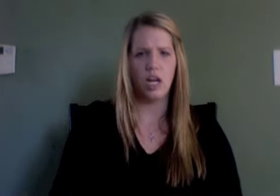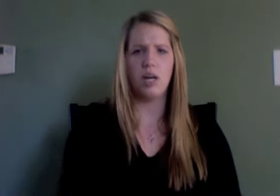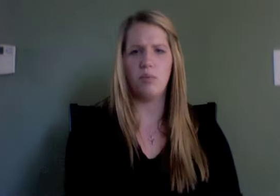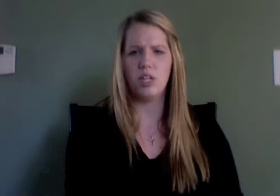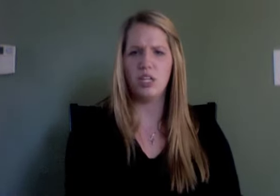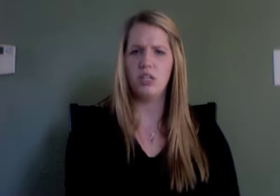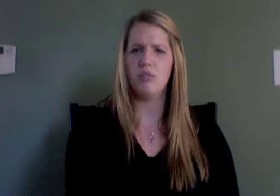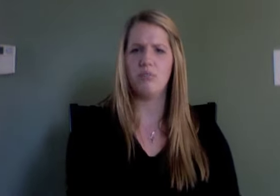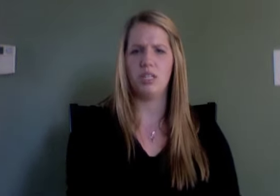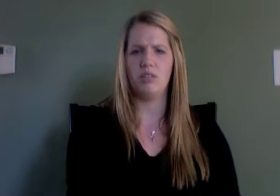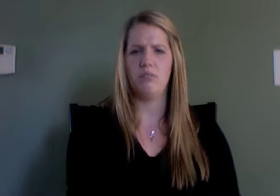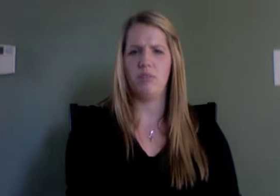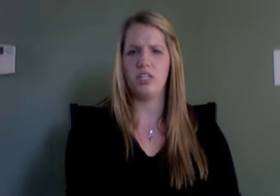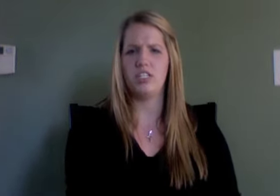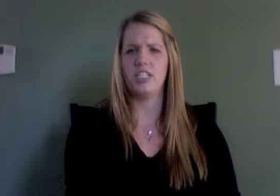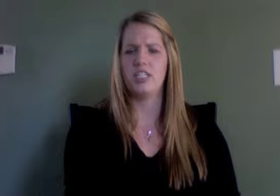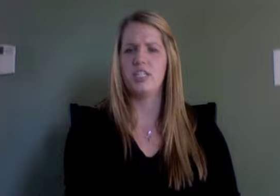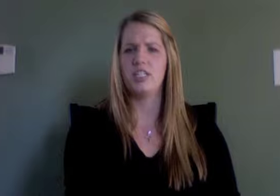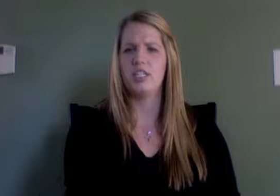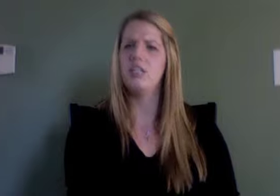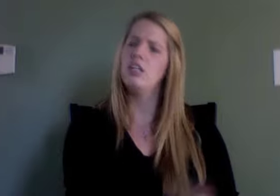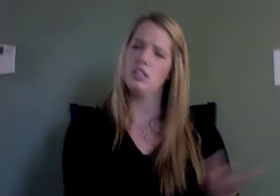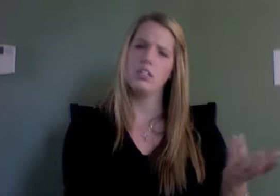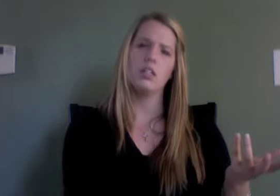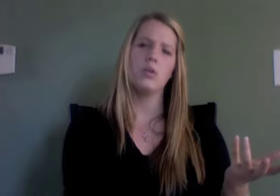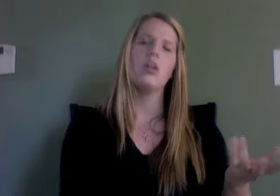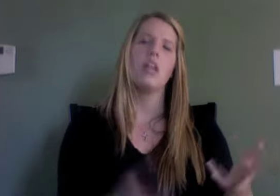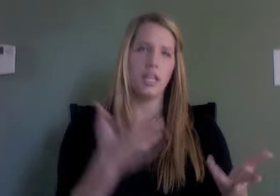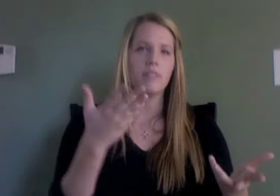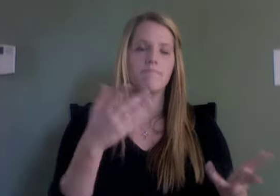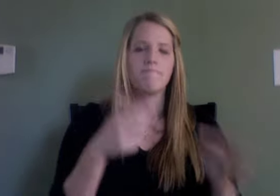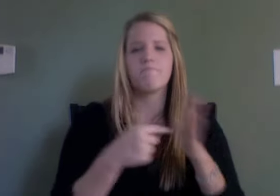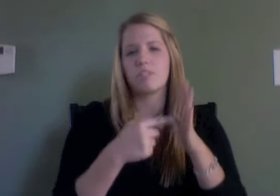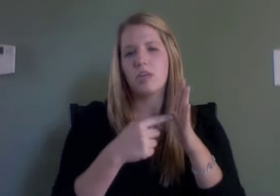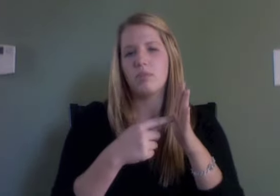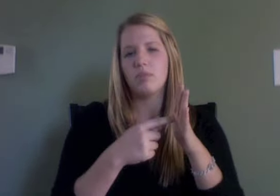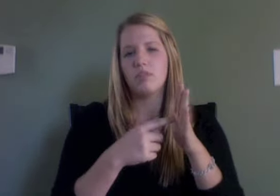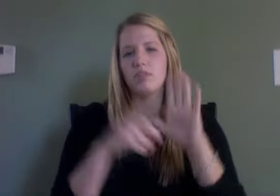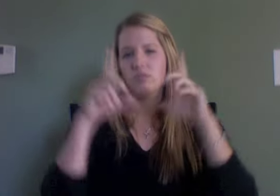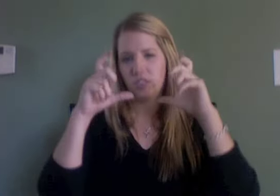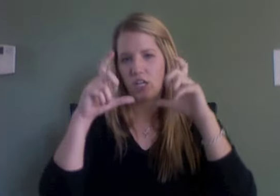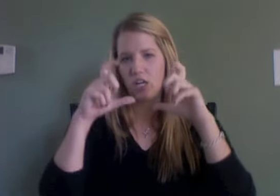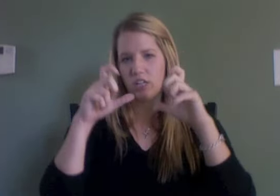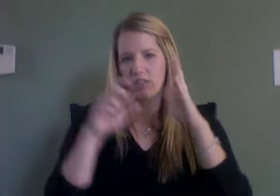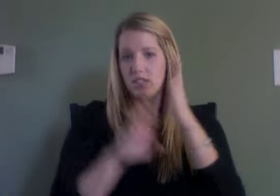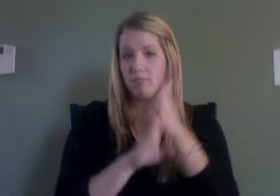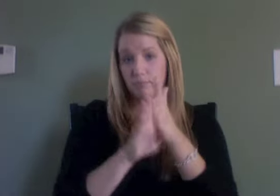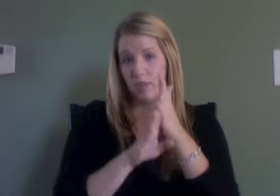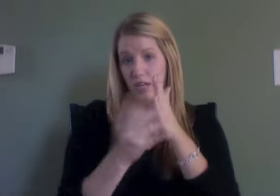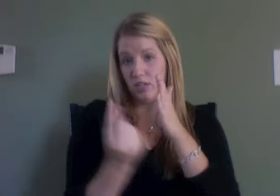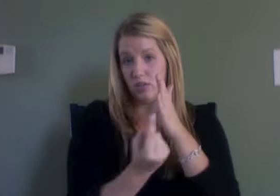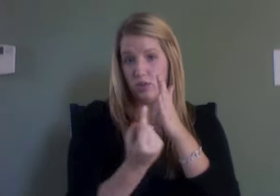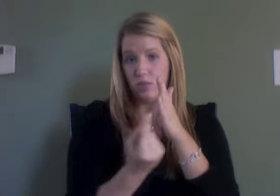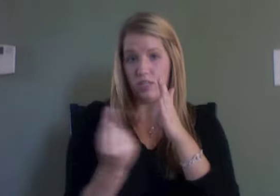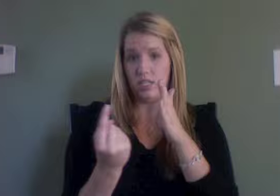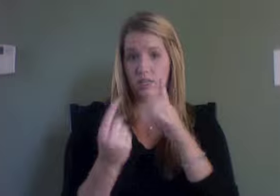What do you mean, major? So, like, the photography is a minor, so you would need to have something else like teaching